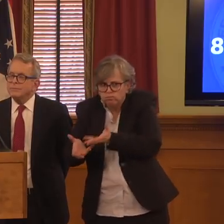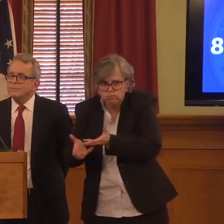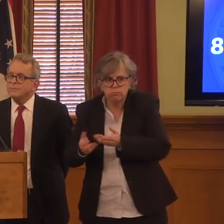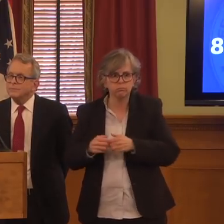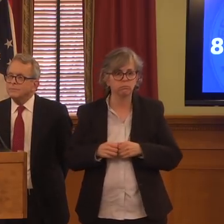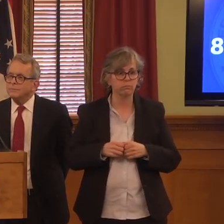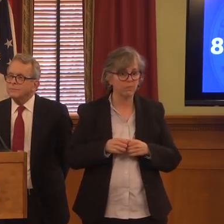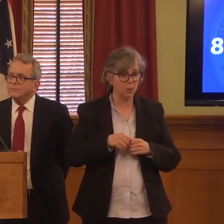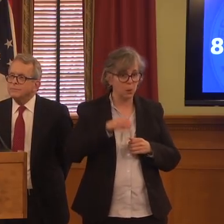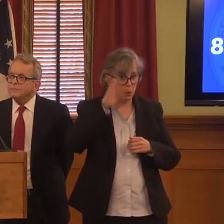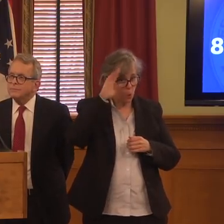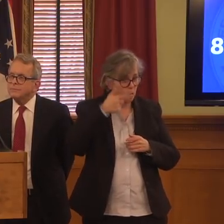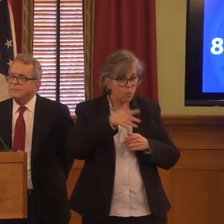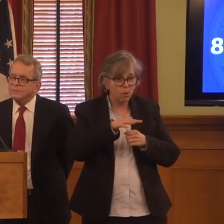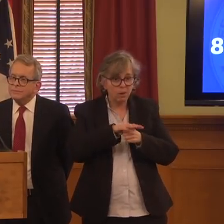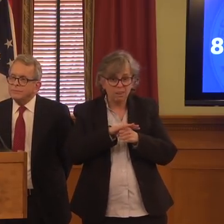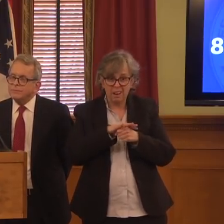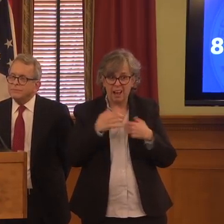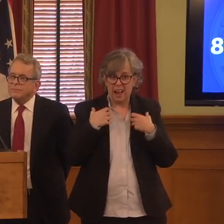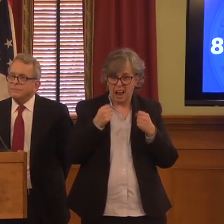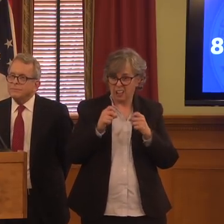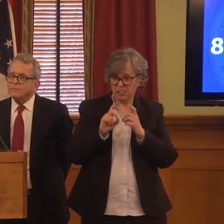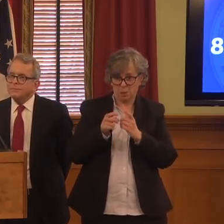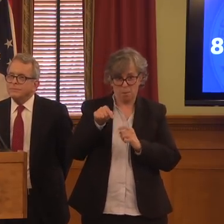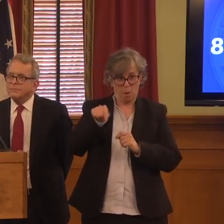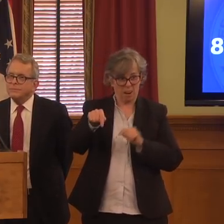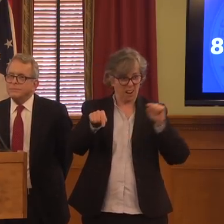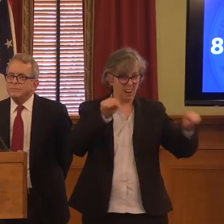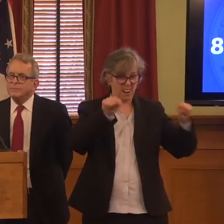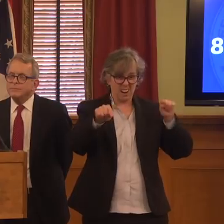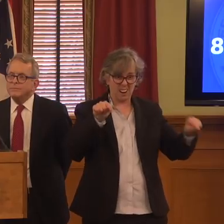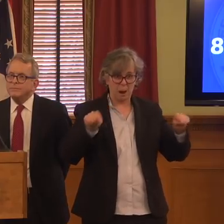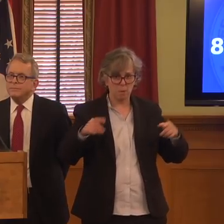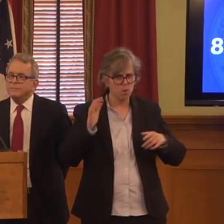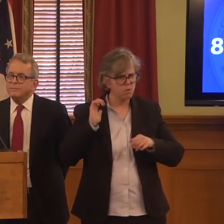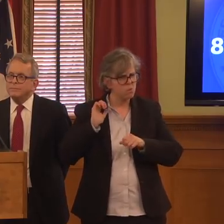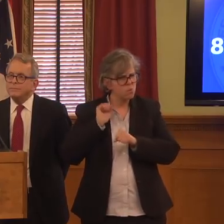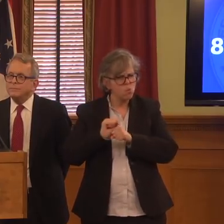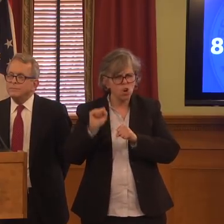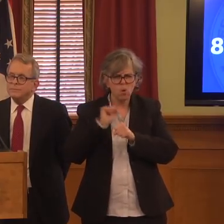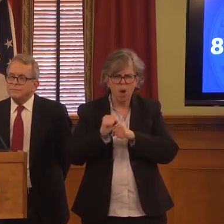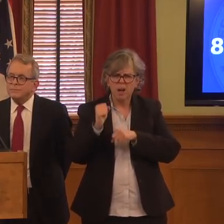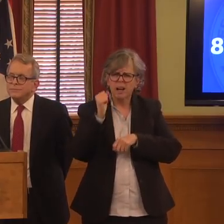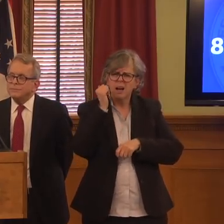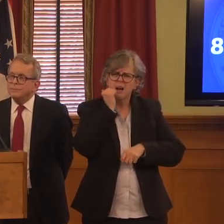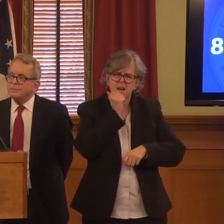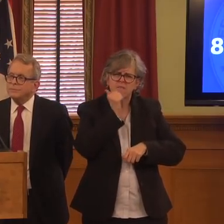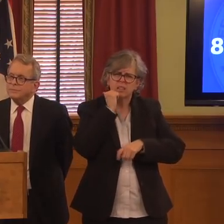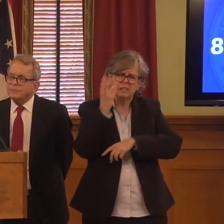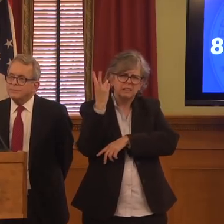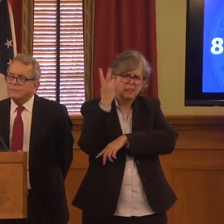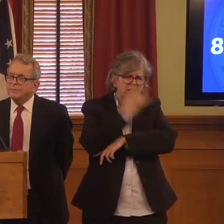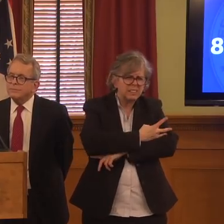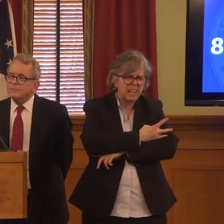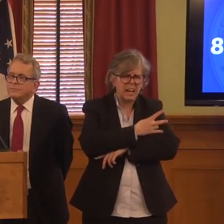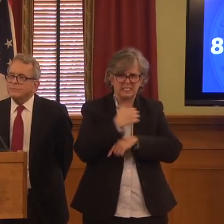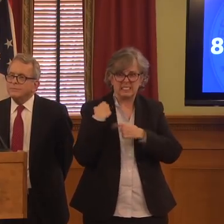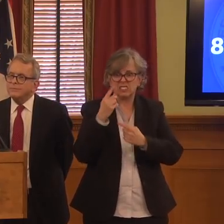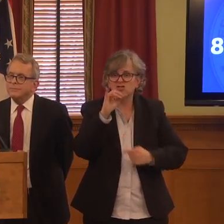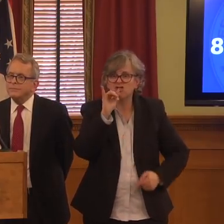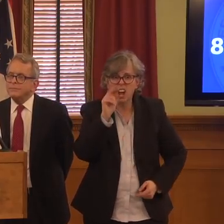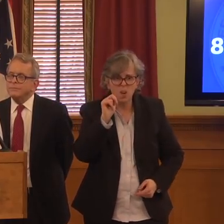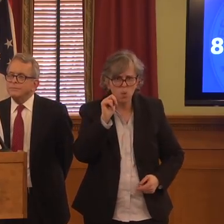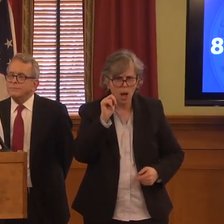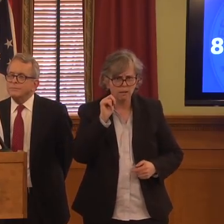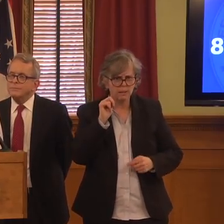working 24/7 weekends since mid-January. They're on the front lines of this investigation. I'm sure they won't mind